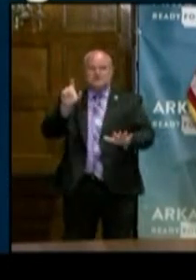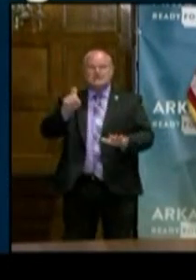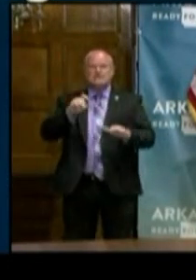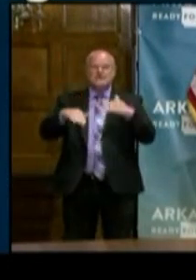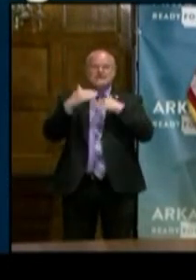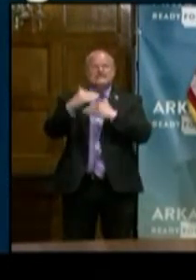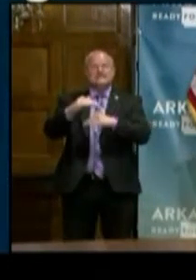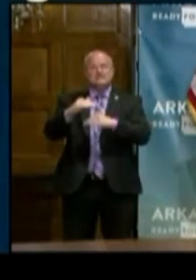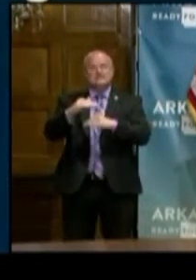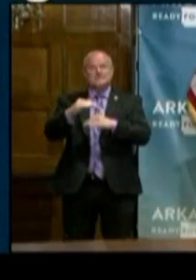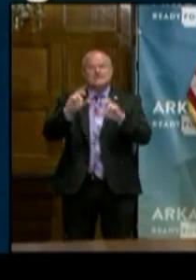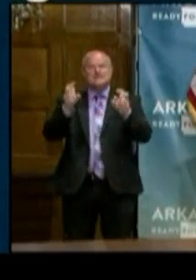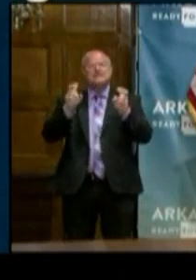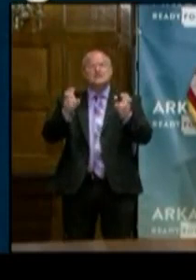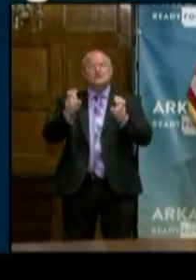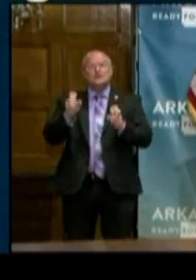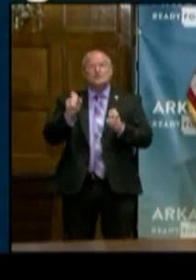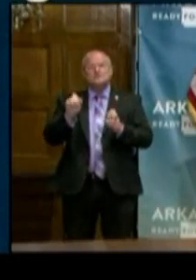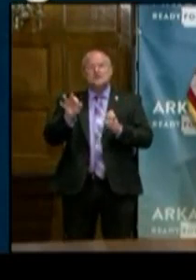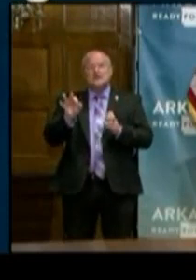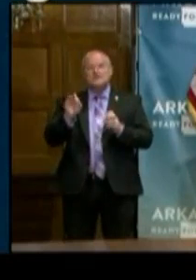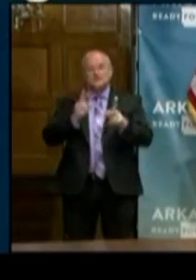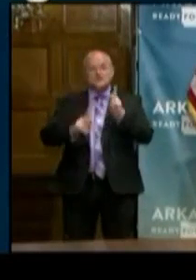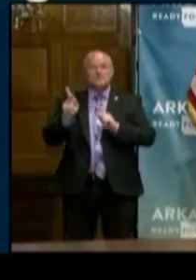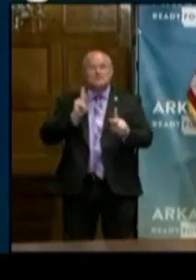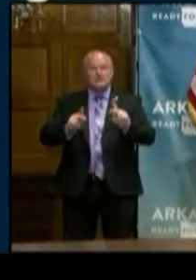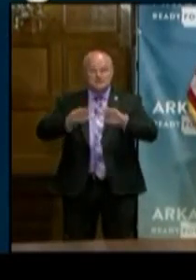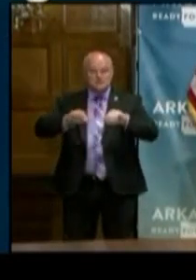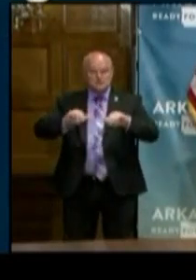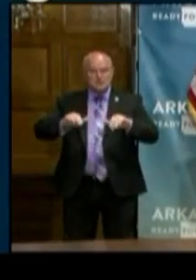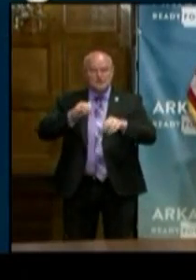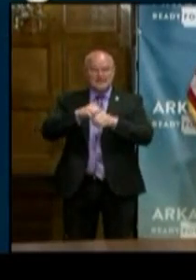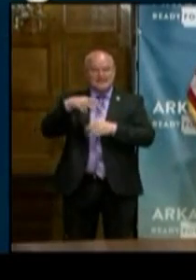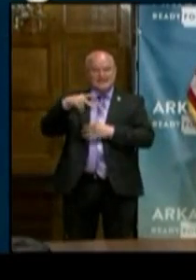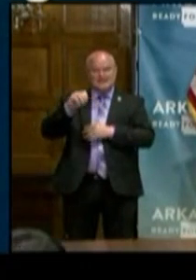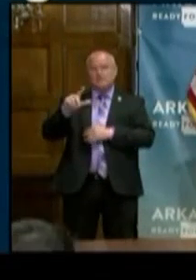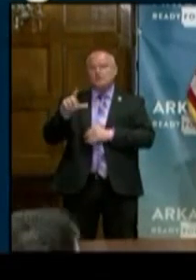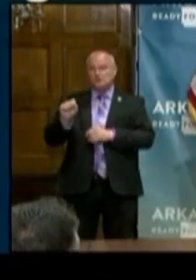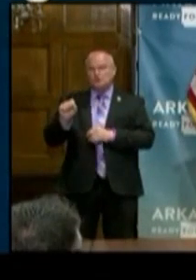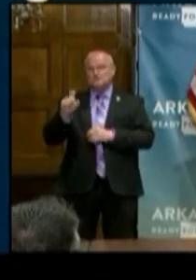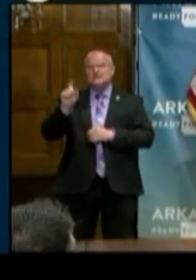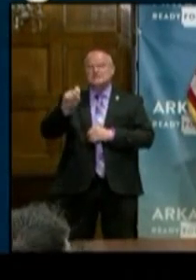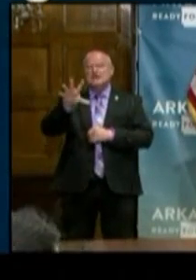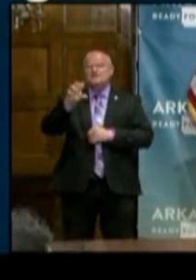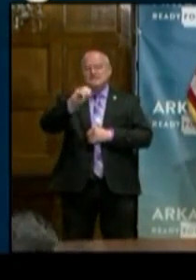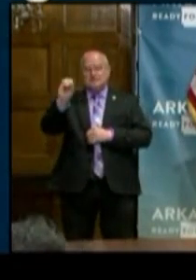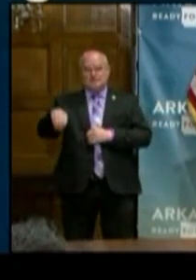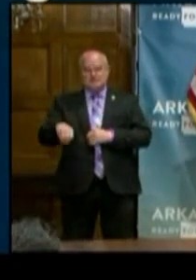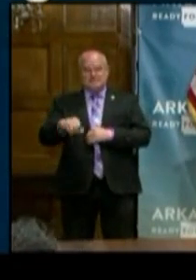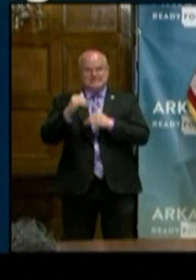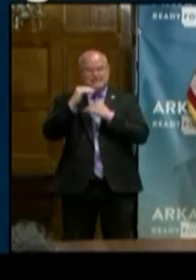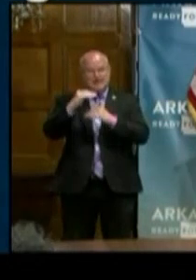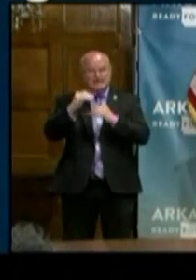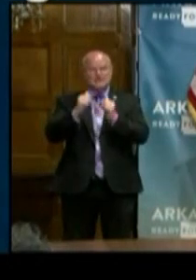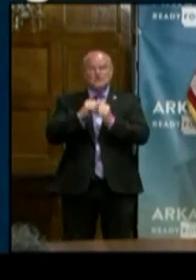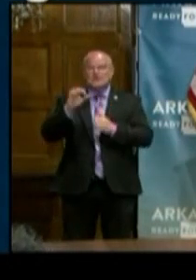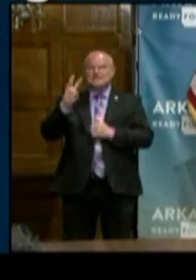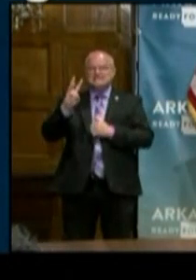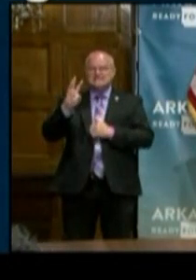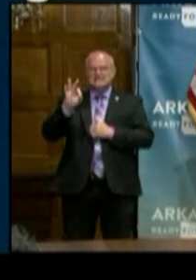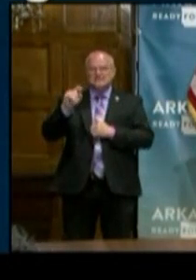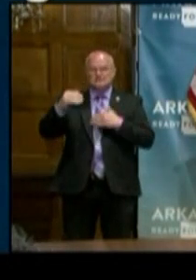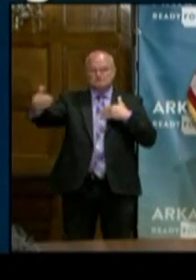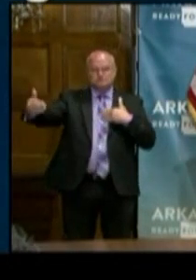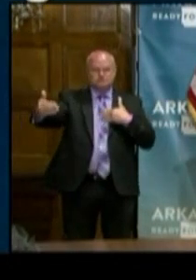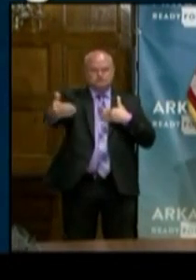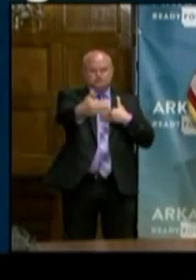to be limited in terms of the people swimming in those pools. It's got to be 50% capacity with 6-foot